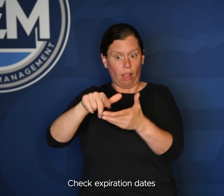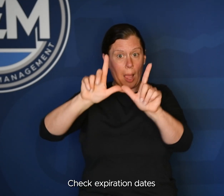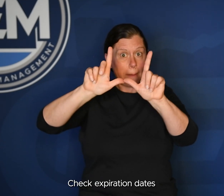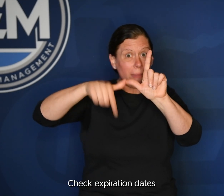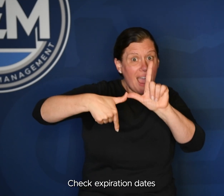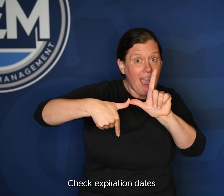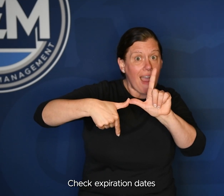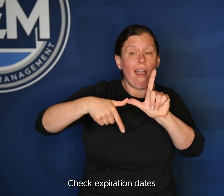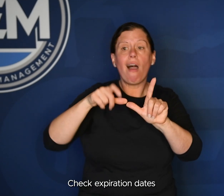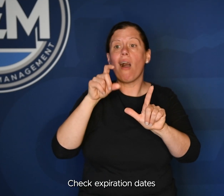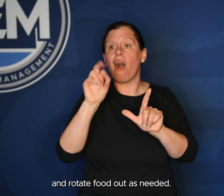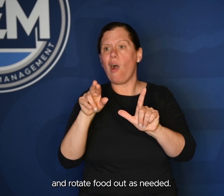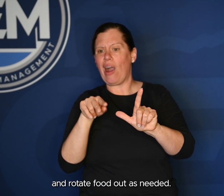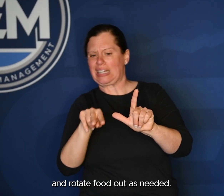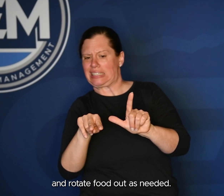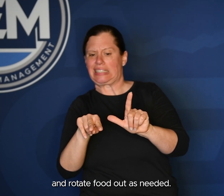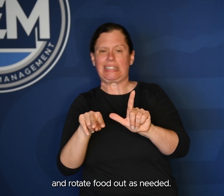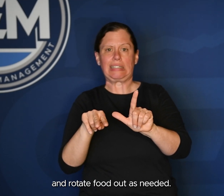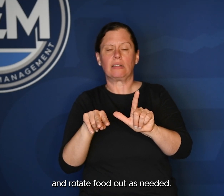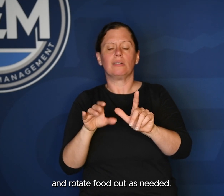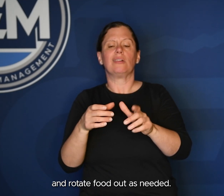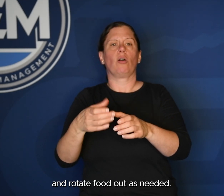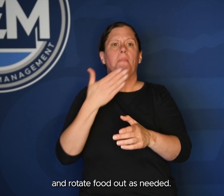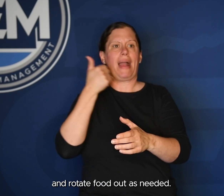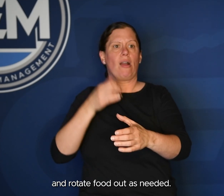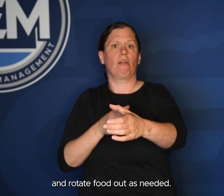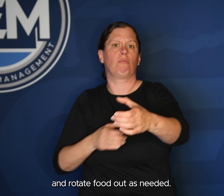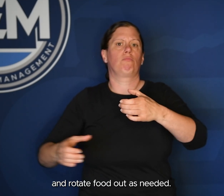Check expiration dates and rotate food out as needed.